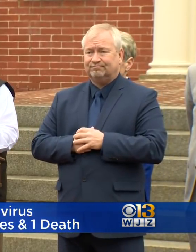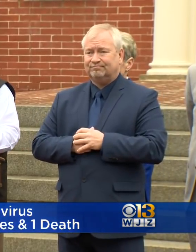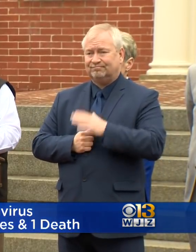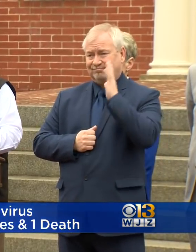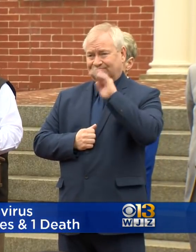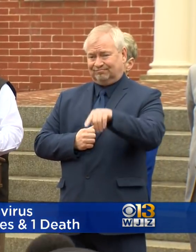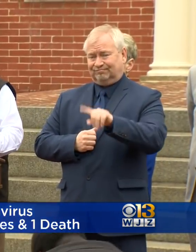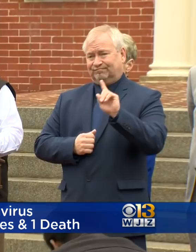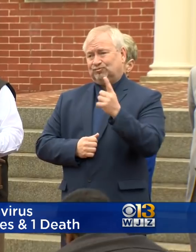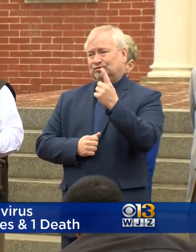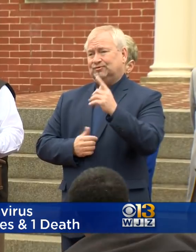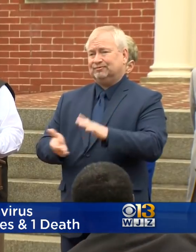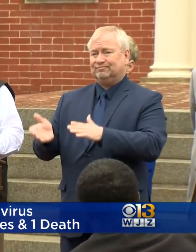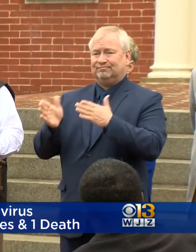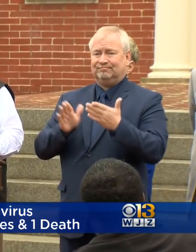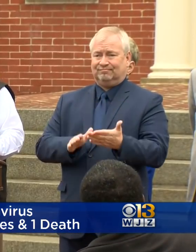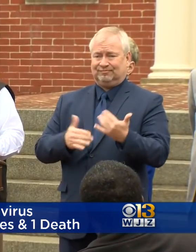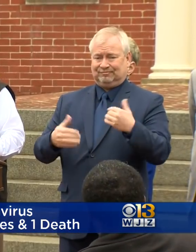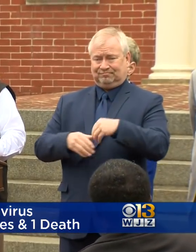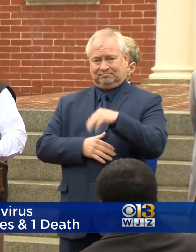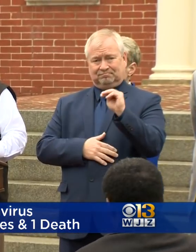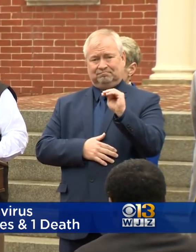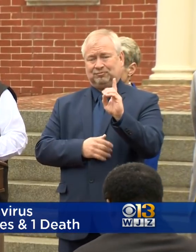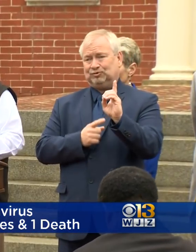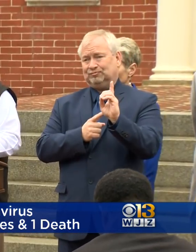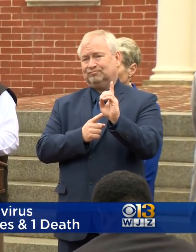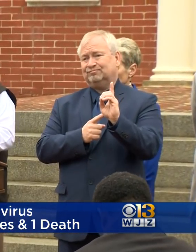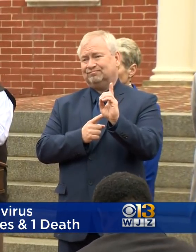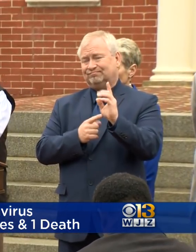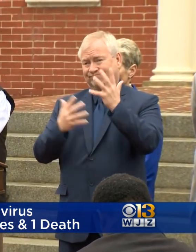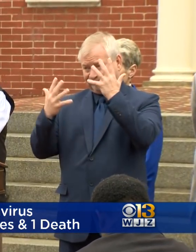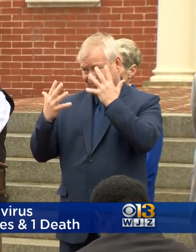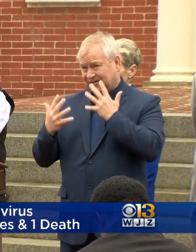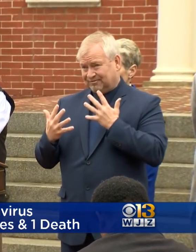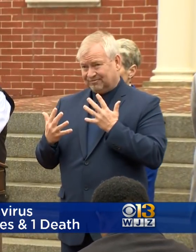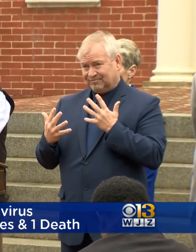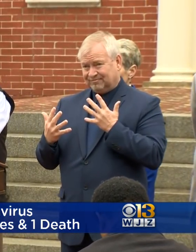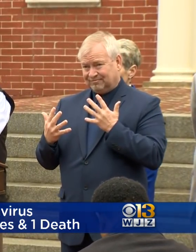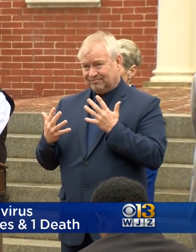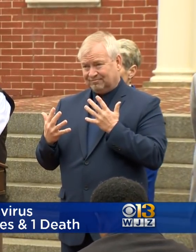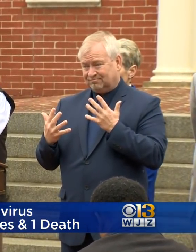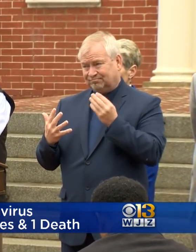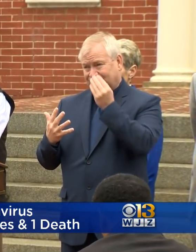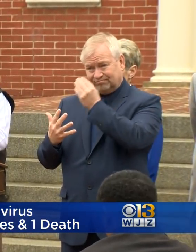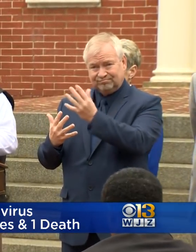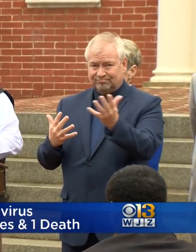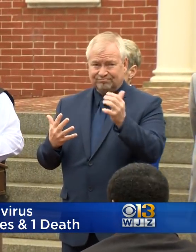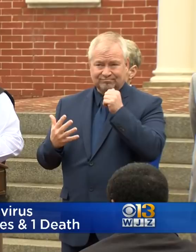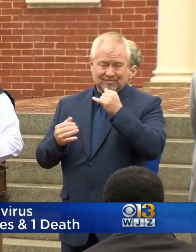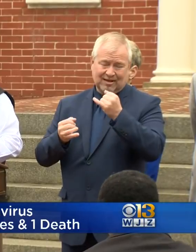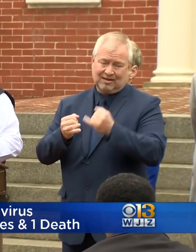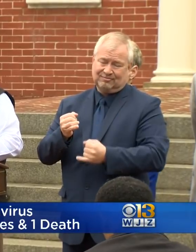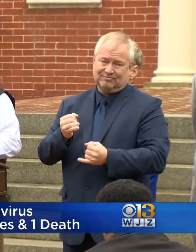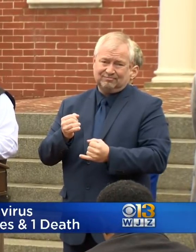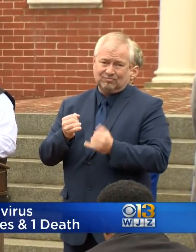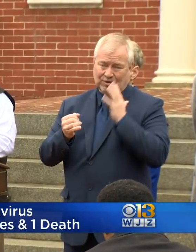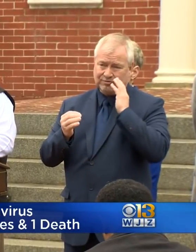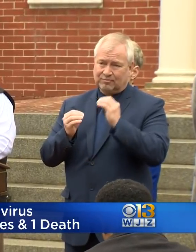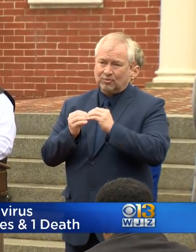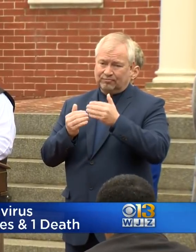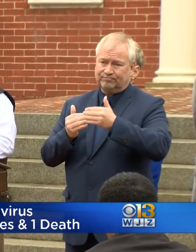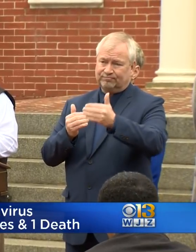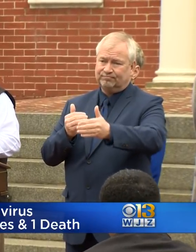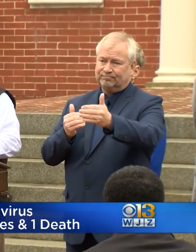death here in Maryland, unfortunately, it will not be the last. As of this